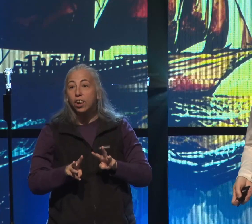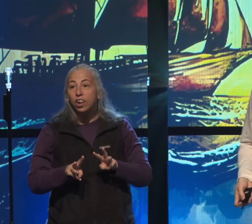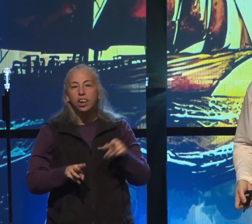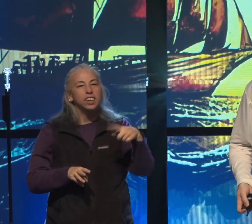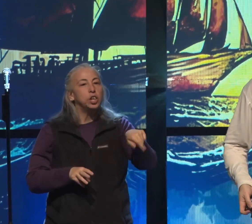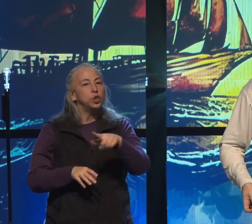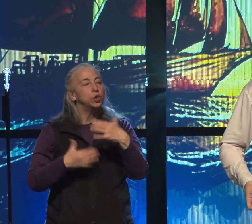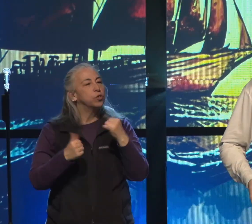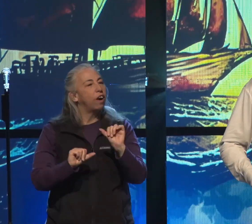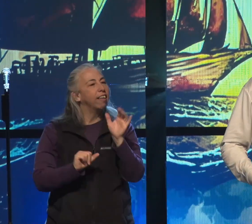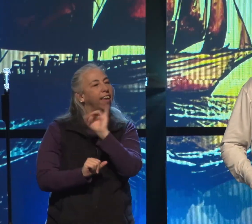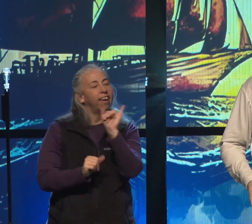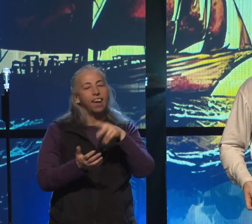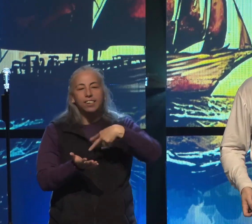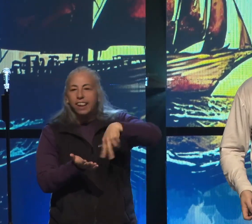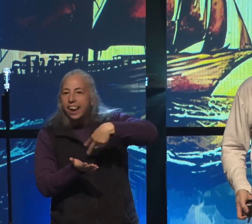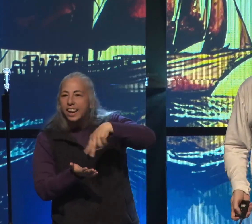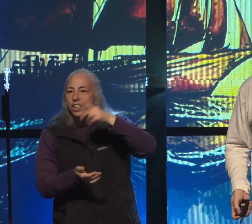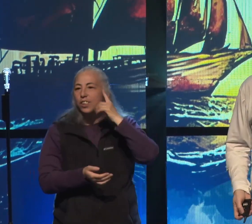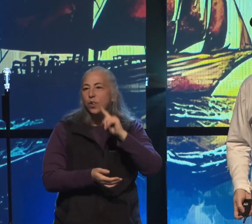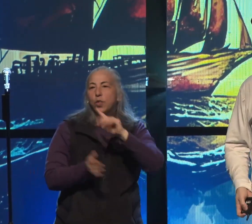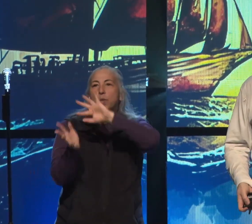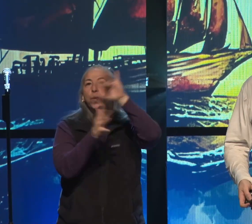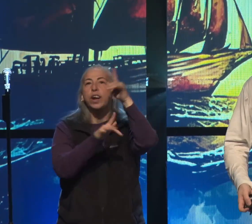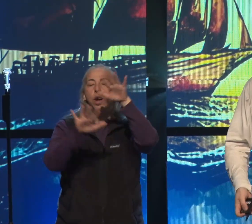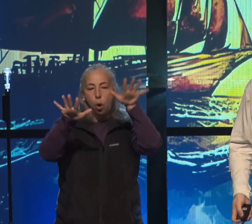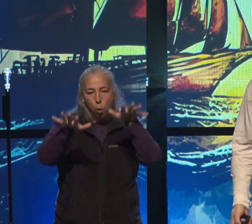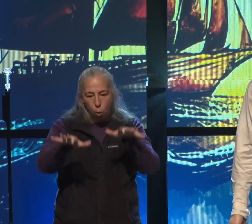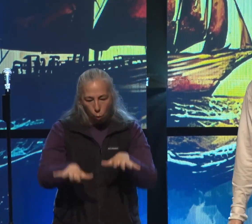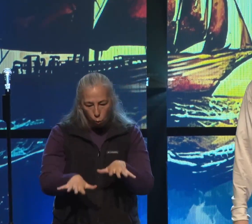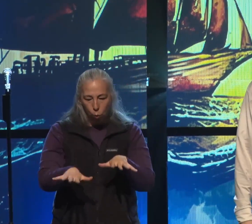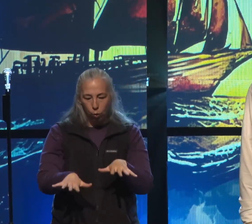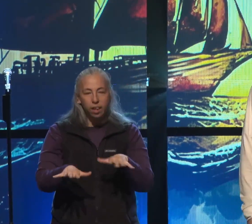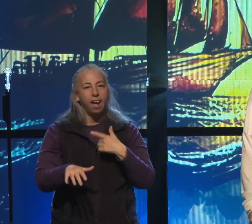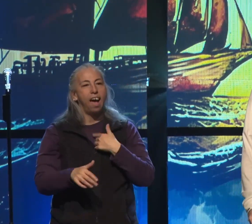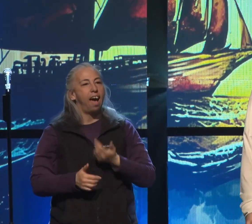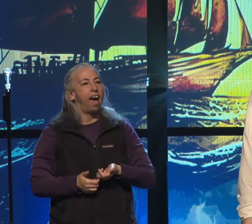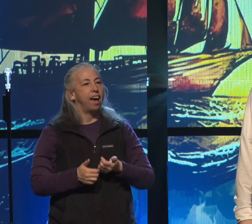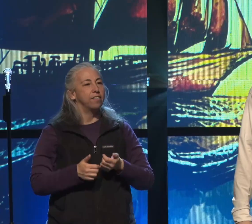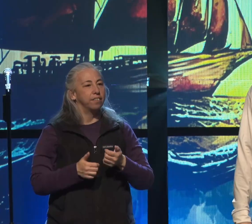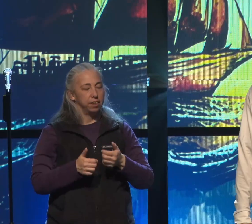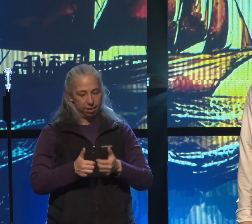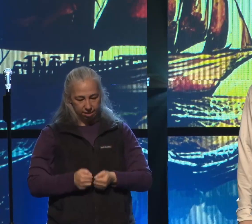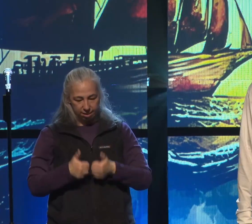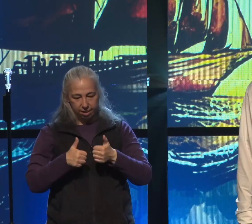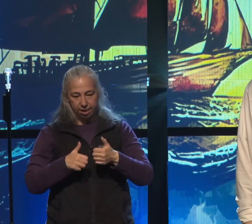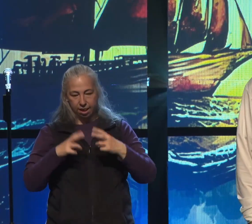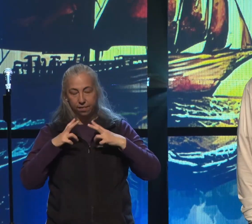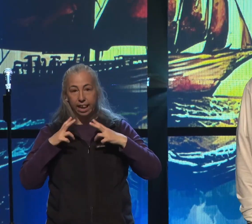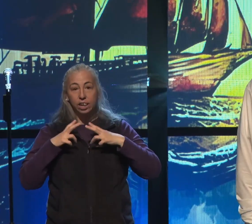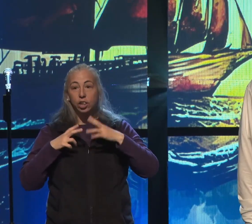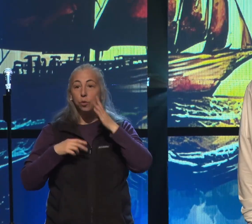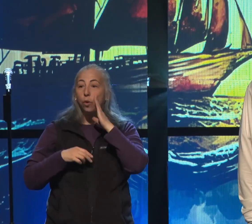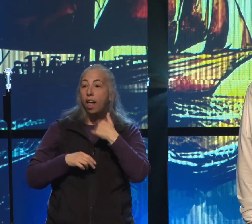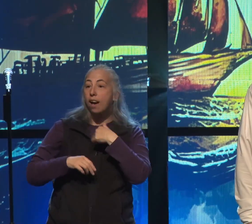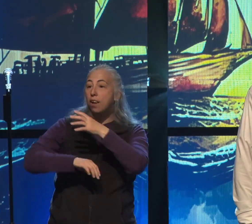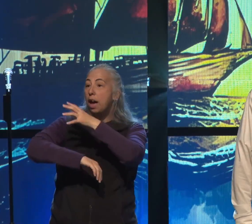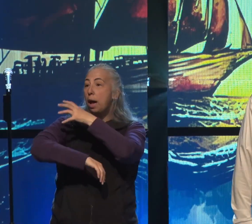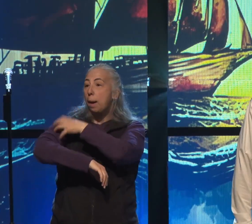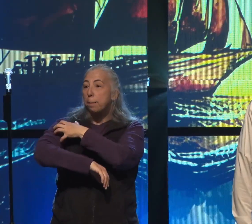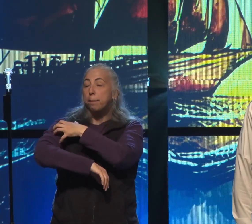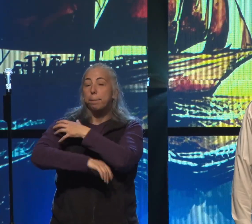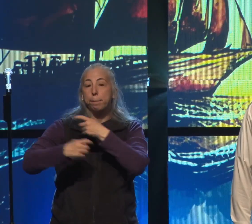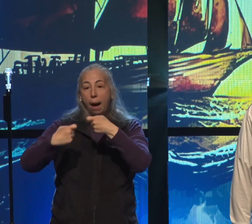weather dance or something to get the wind to die down? I got like a text notification that they were going to start shutting power down. And I was like, it's